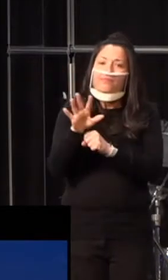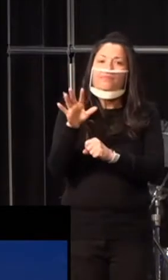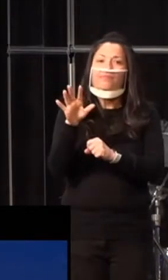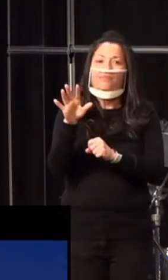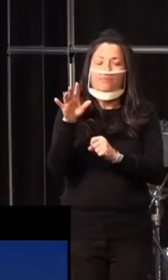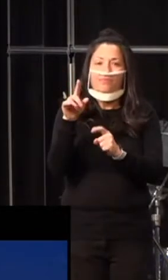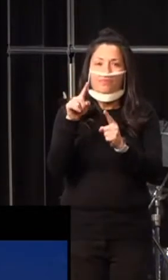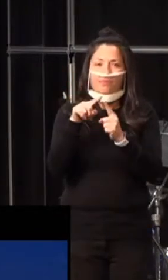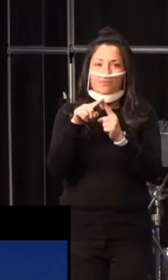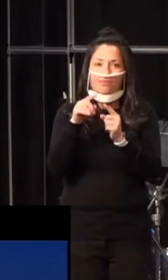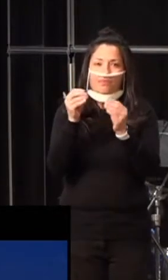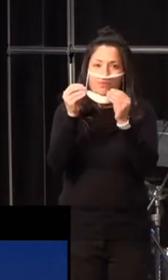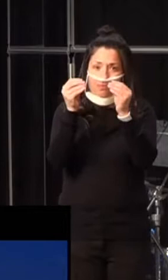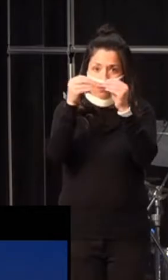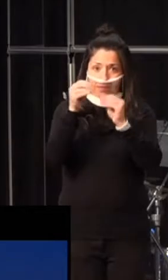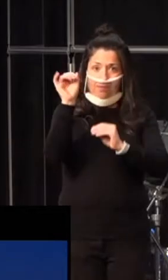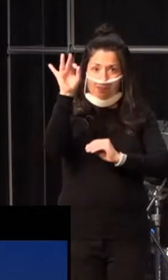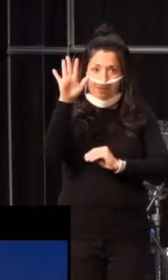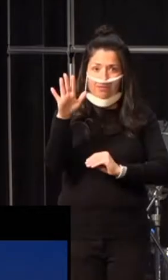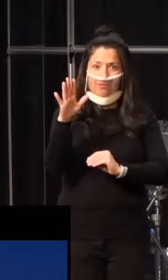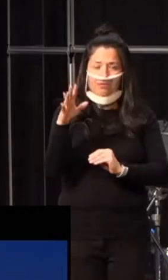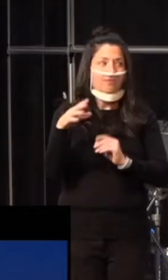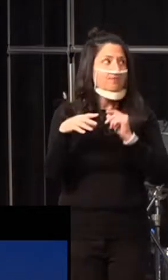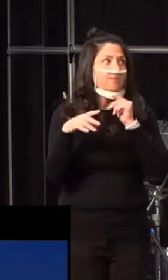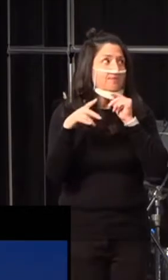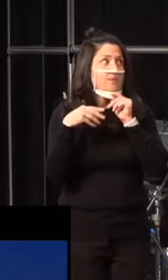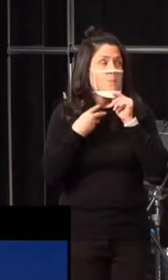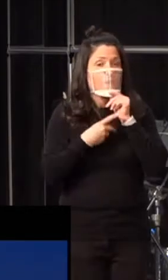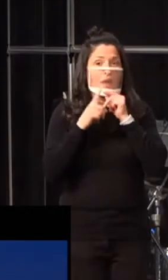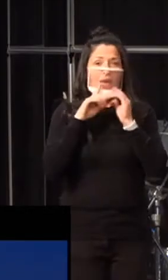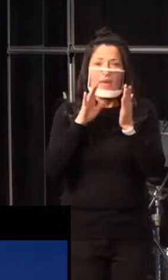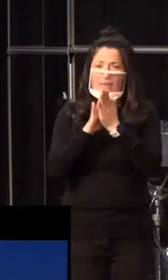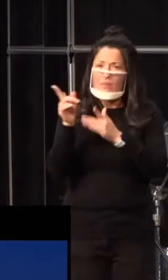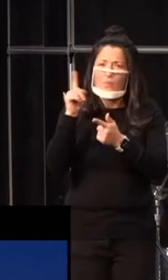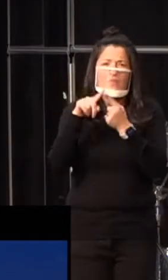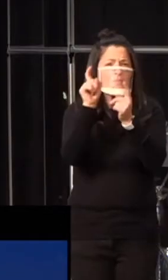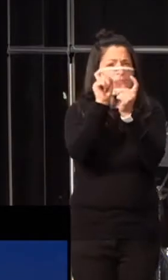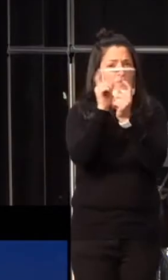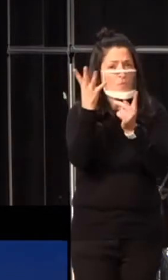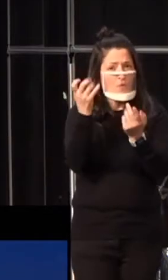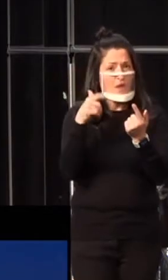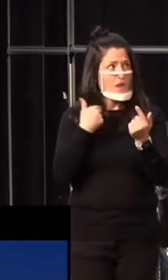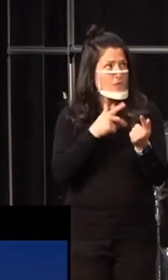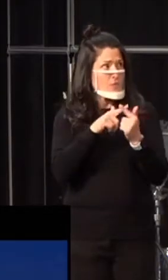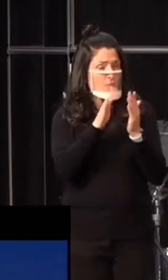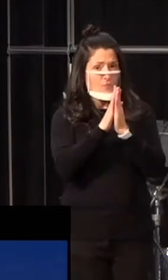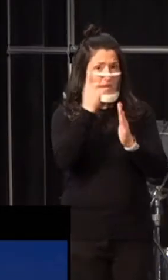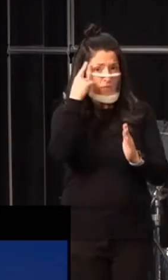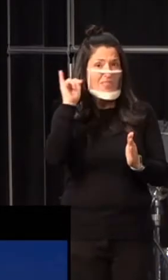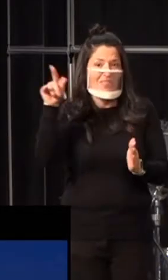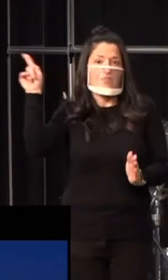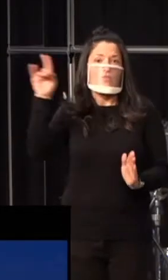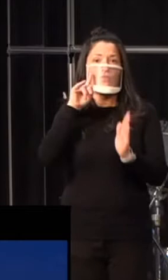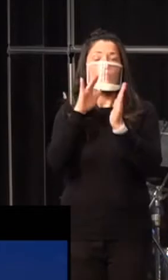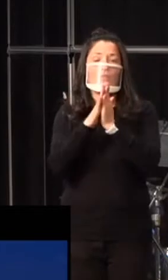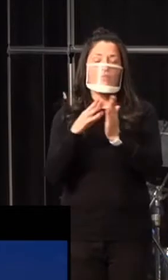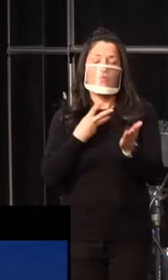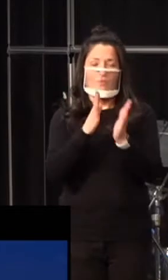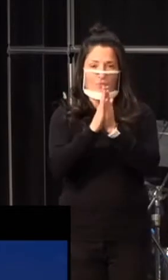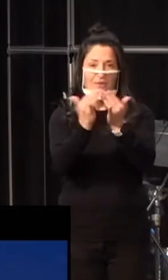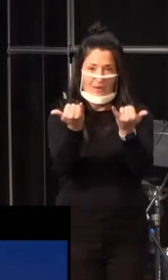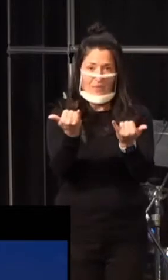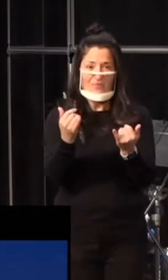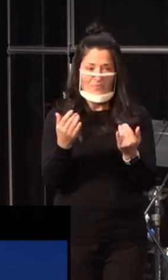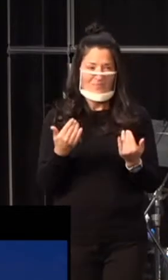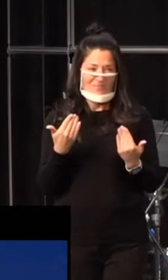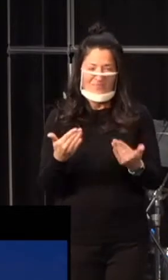more and more churches. So we asked them specifically what they wanted us to pray for, and these are the requests. So we're going to pray for them right now. Let's do it.